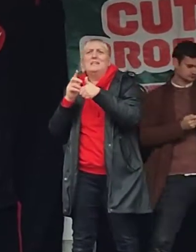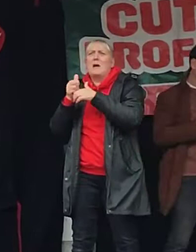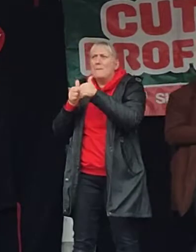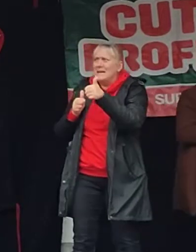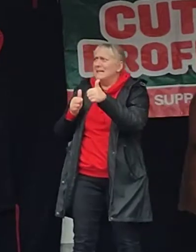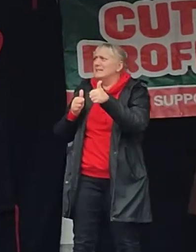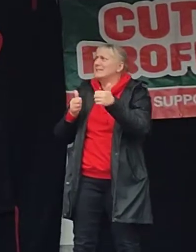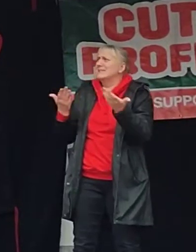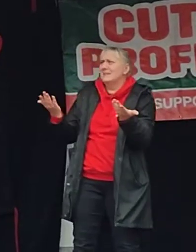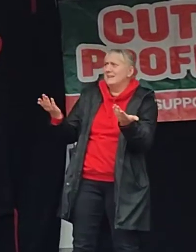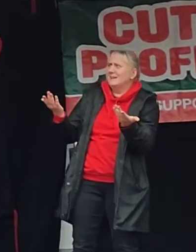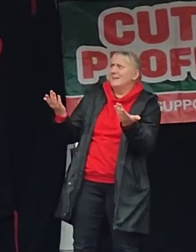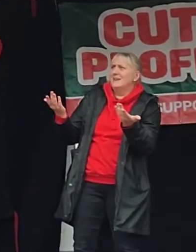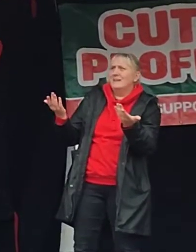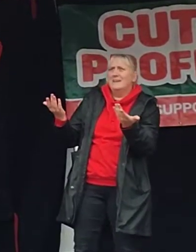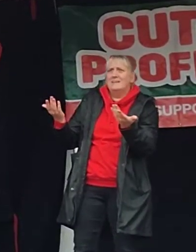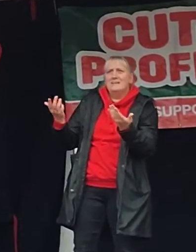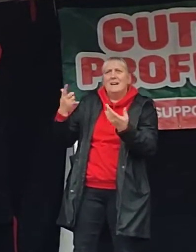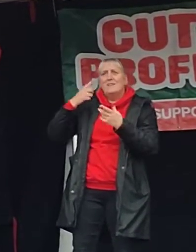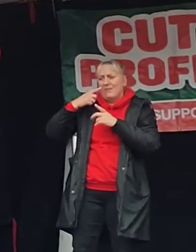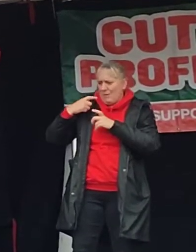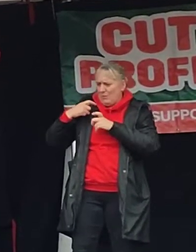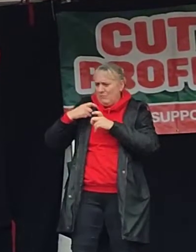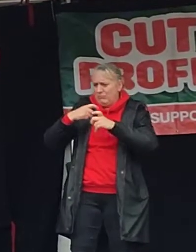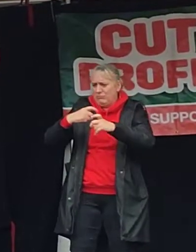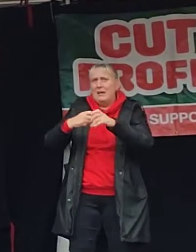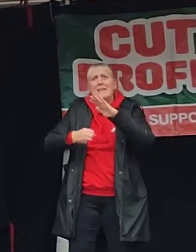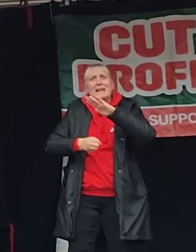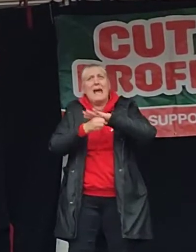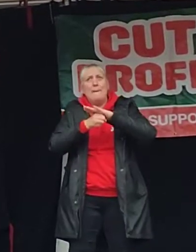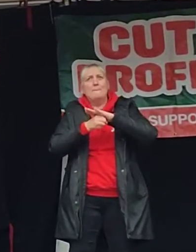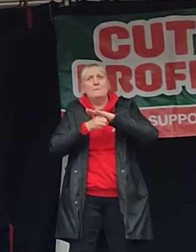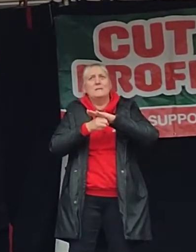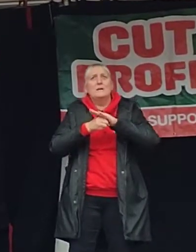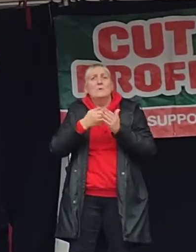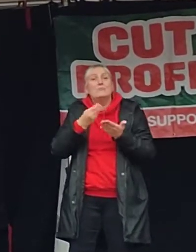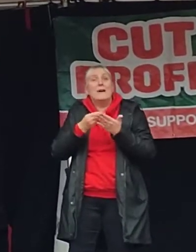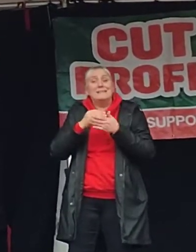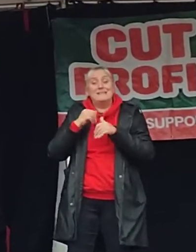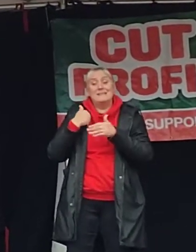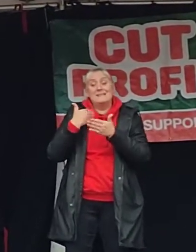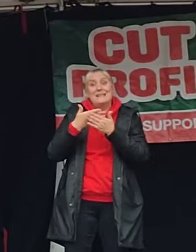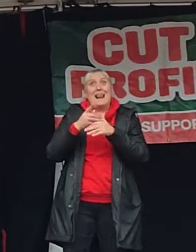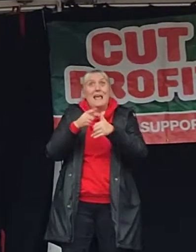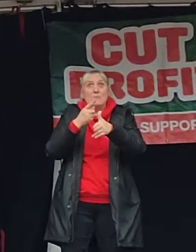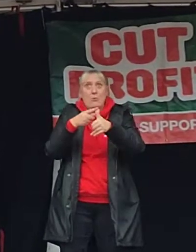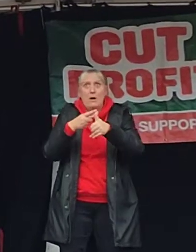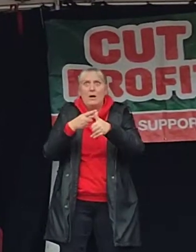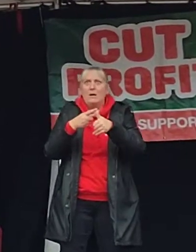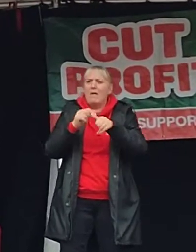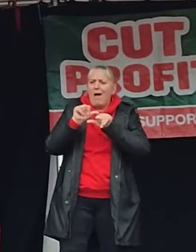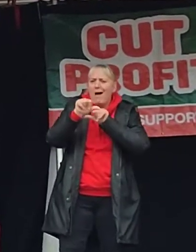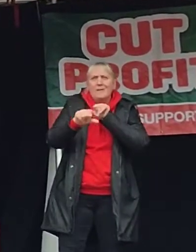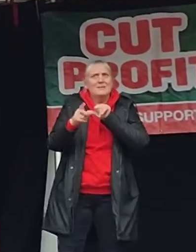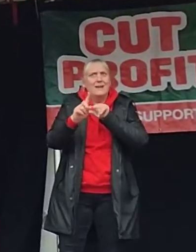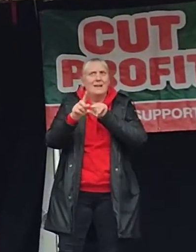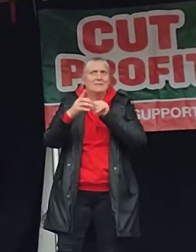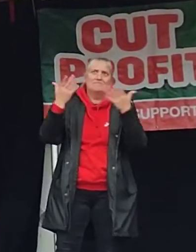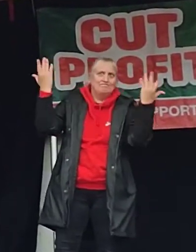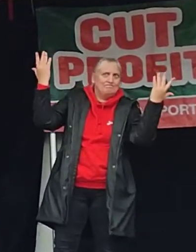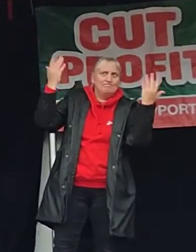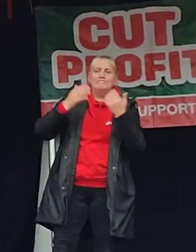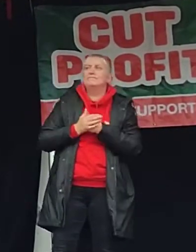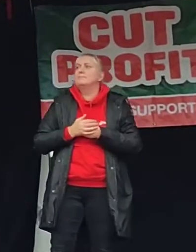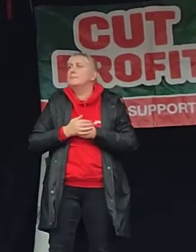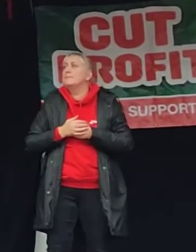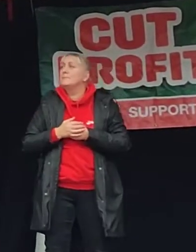prices. That will only last until April. Goodness knows what happens after that. There is, however, an answer of